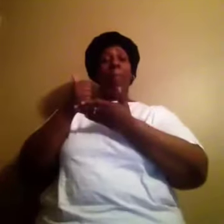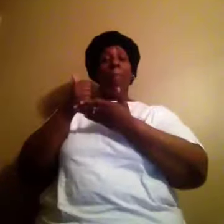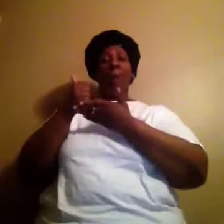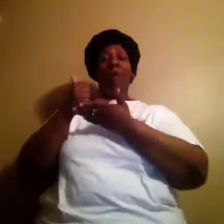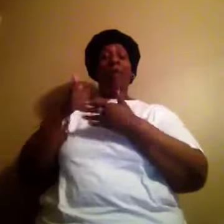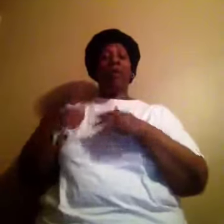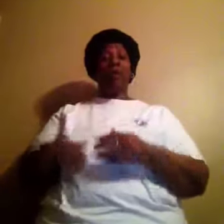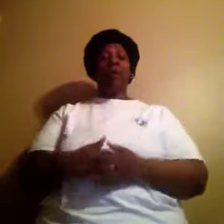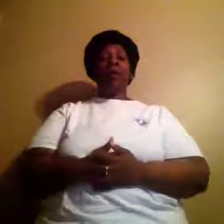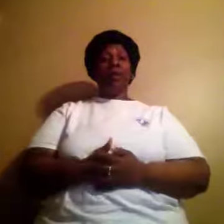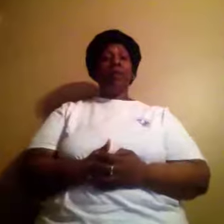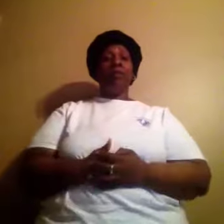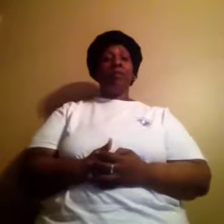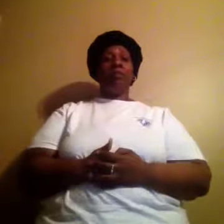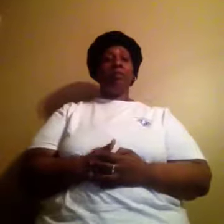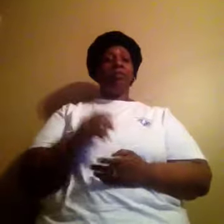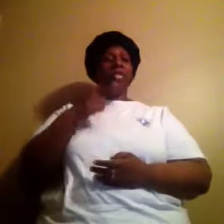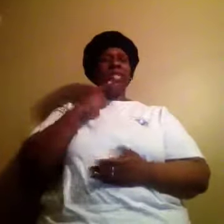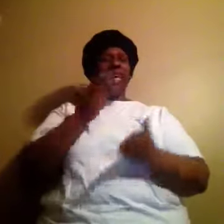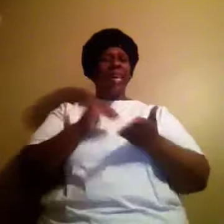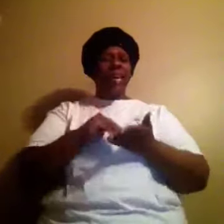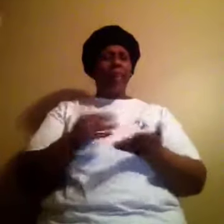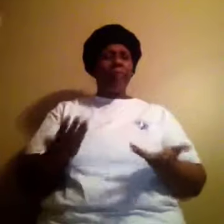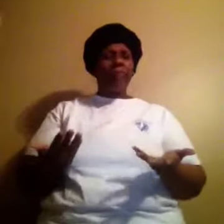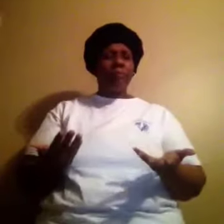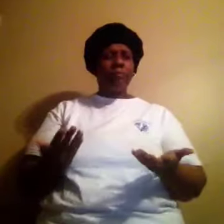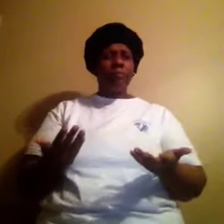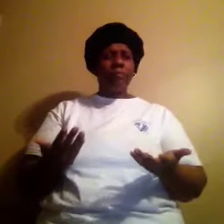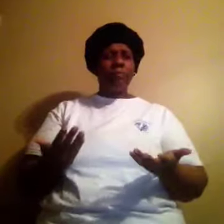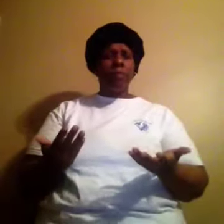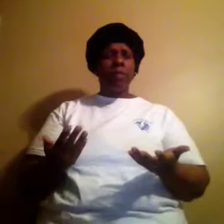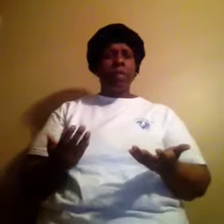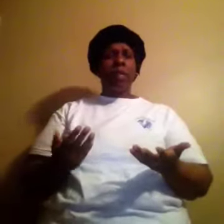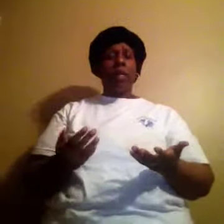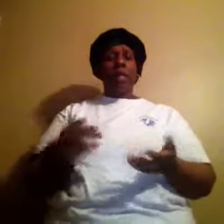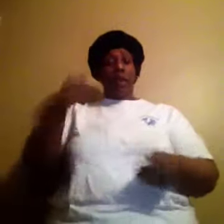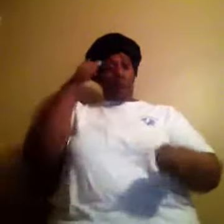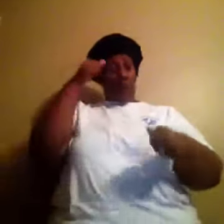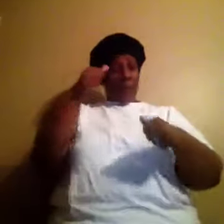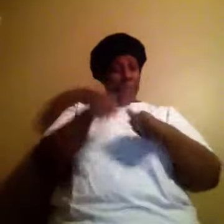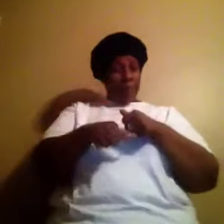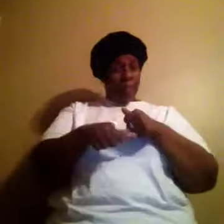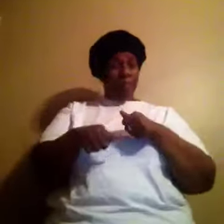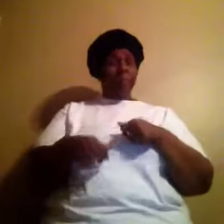Help. Can you say it again, Suzanne? Okay. Remember,